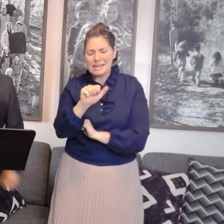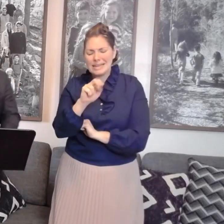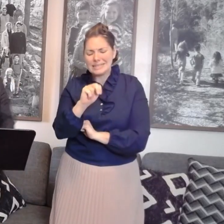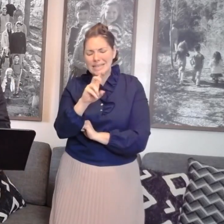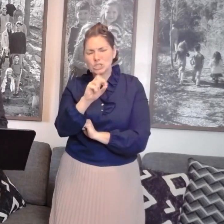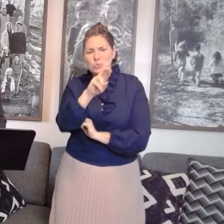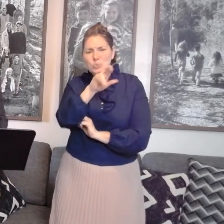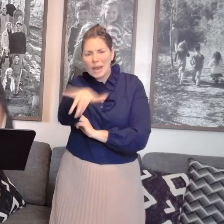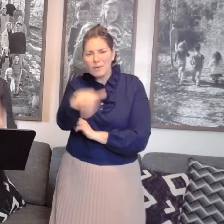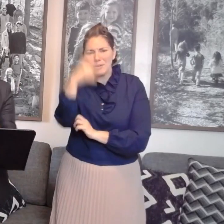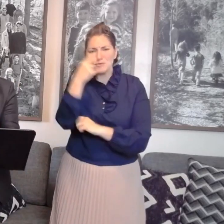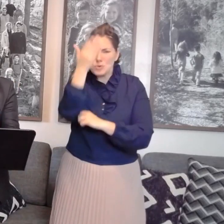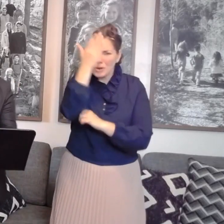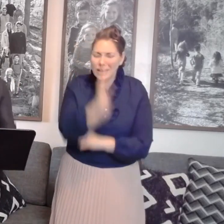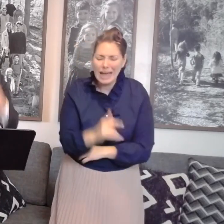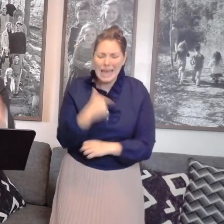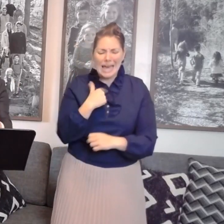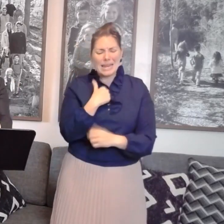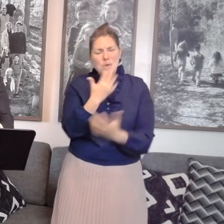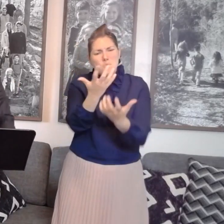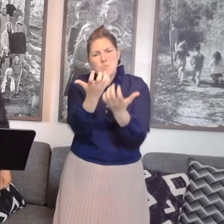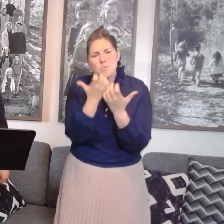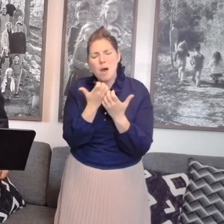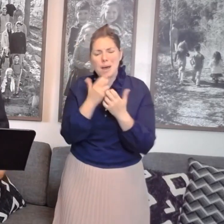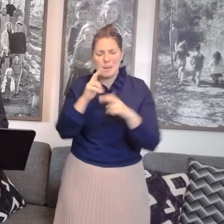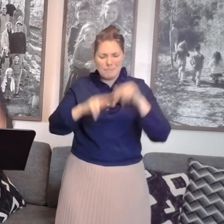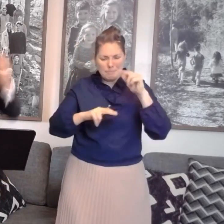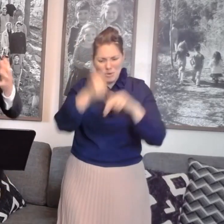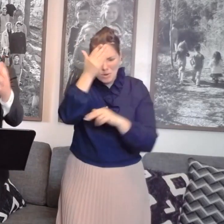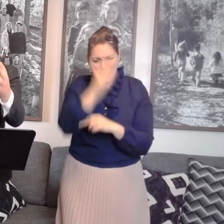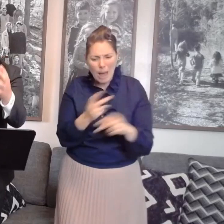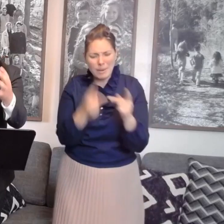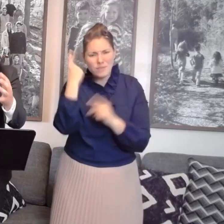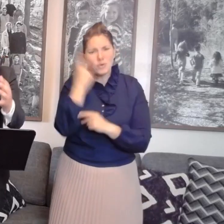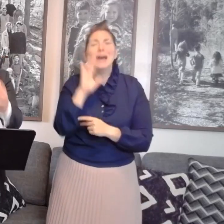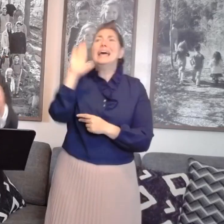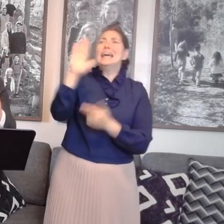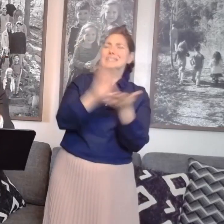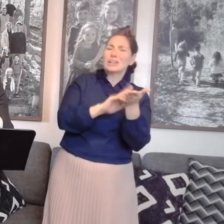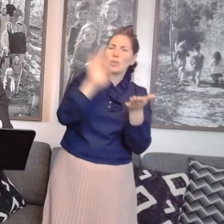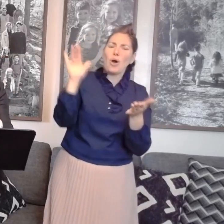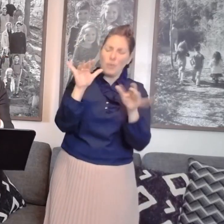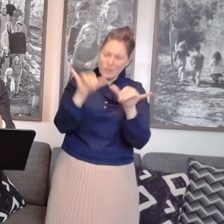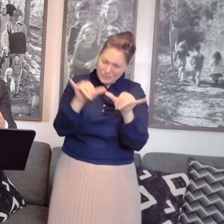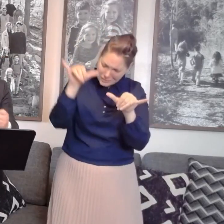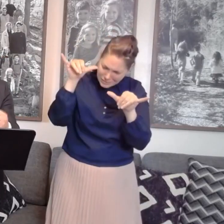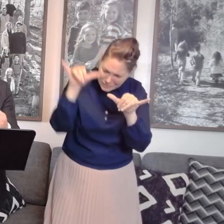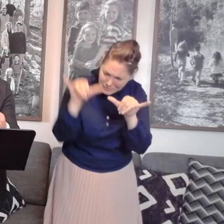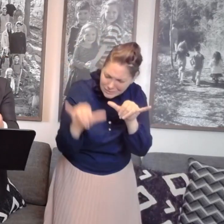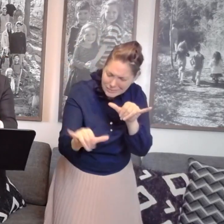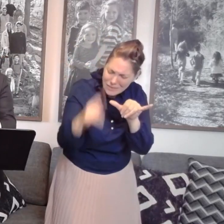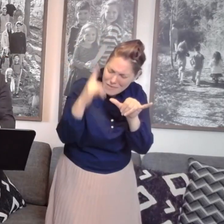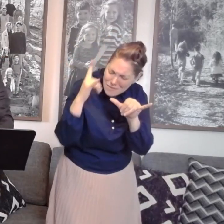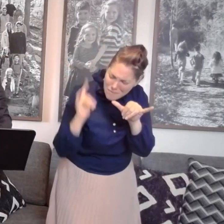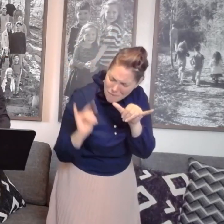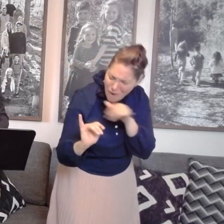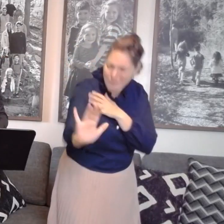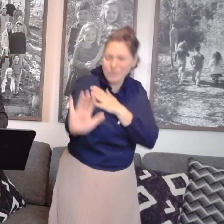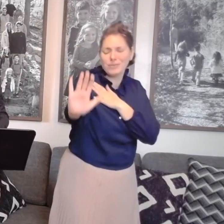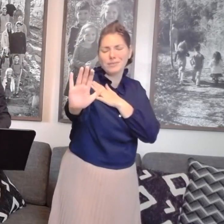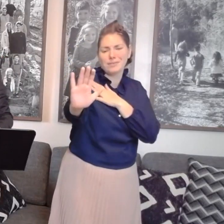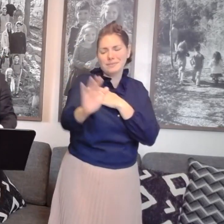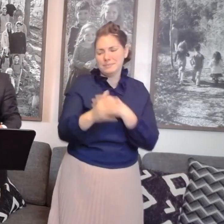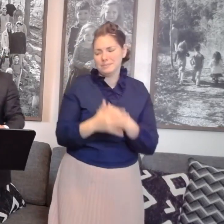interested in building God a place for his glory to abide forever. Amen.